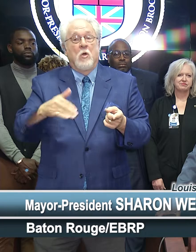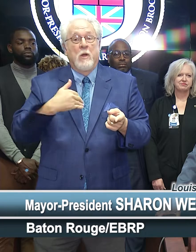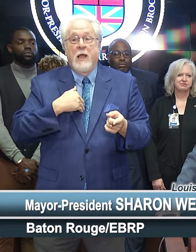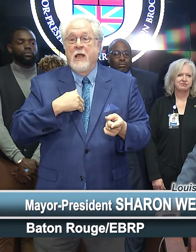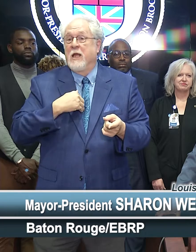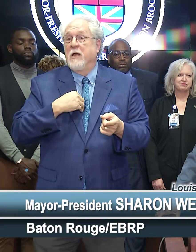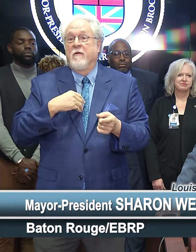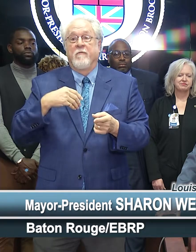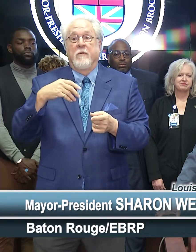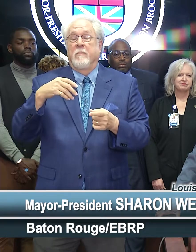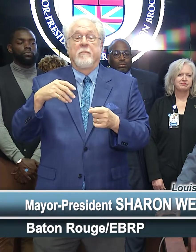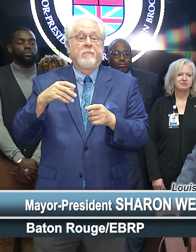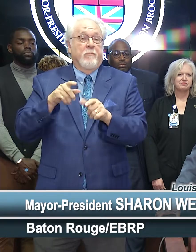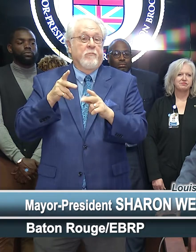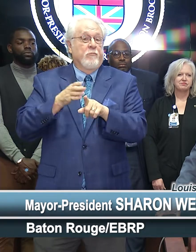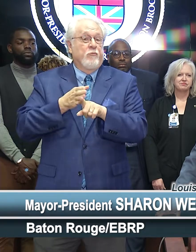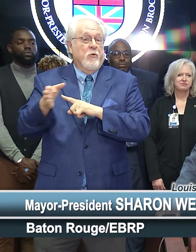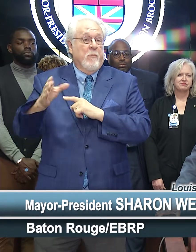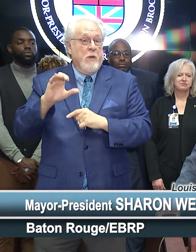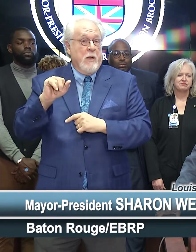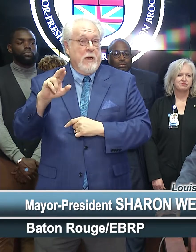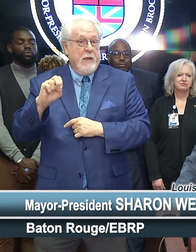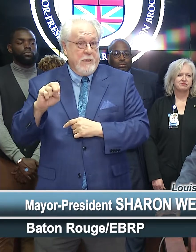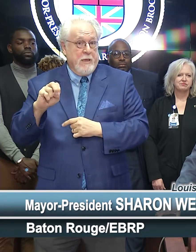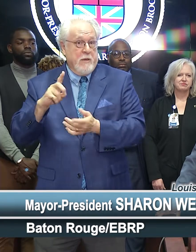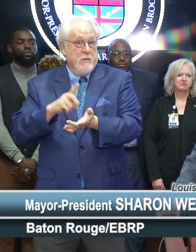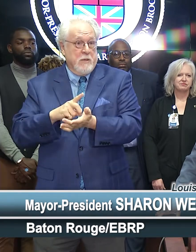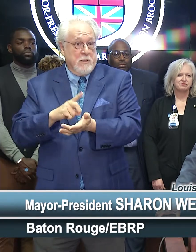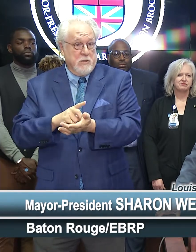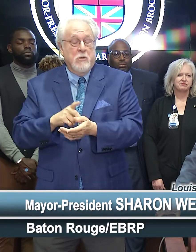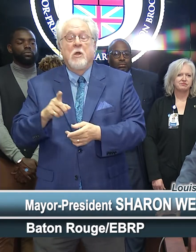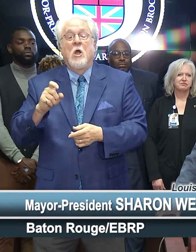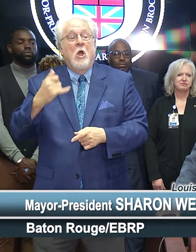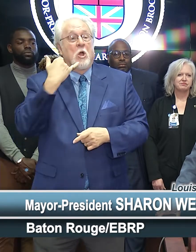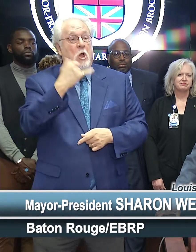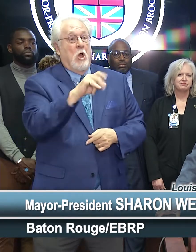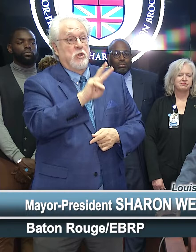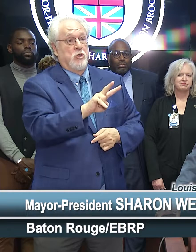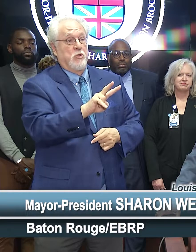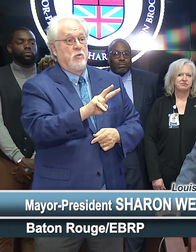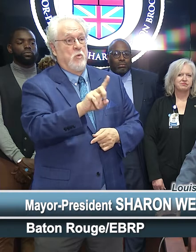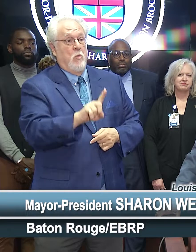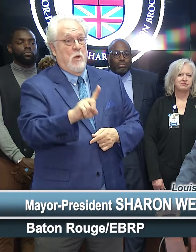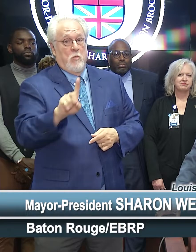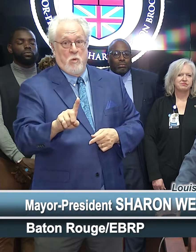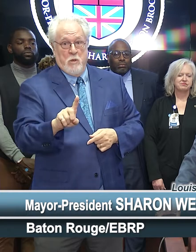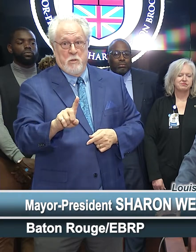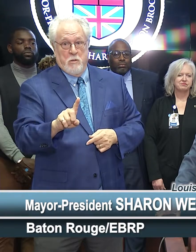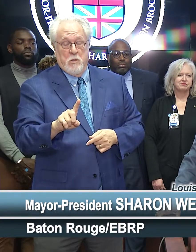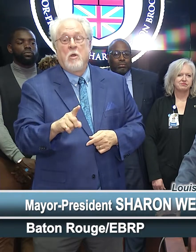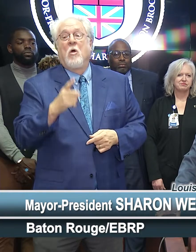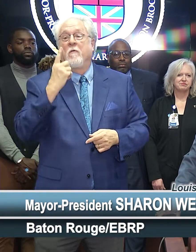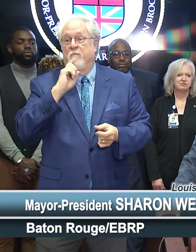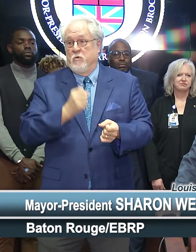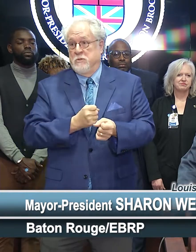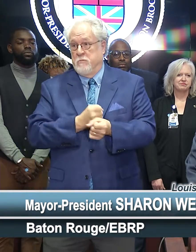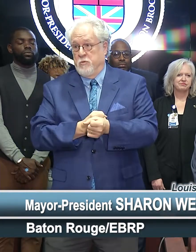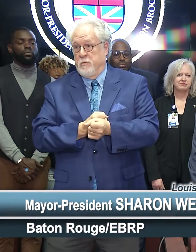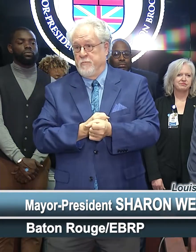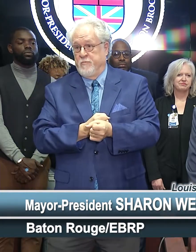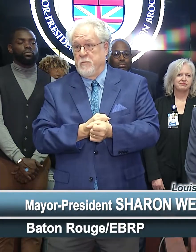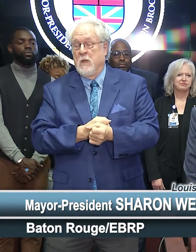a healthcare provider or a primary doctor, you should call 211 for support.